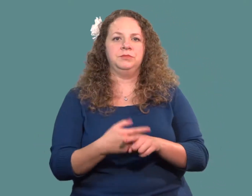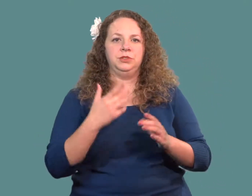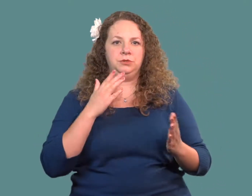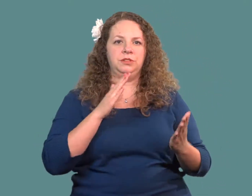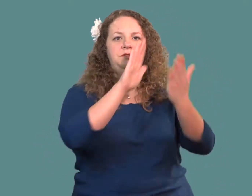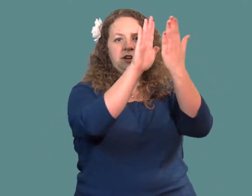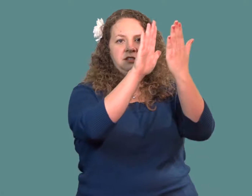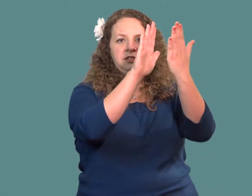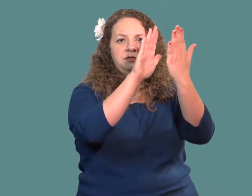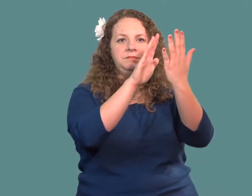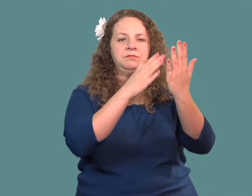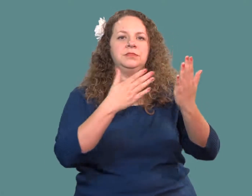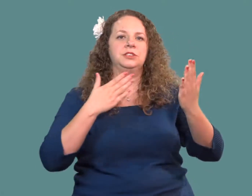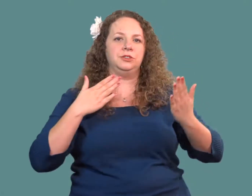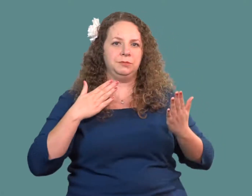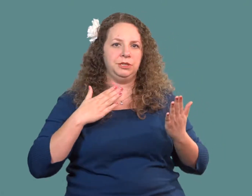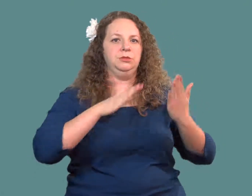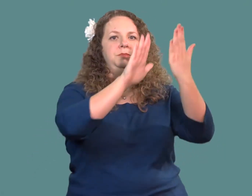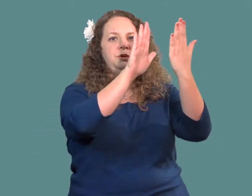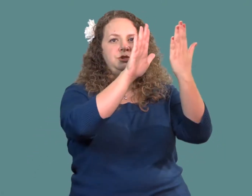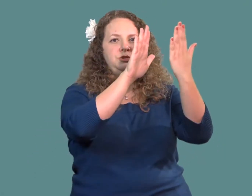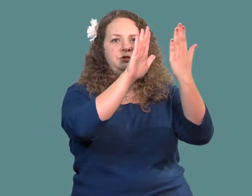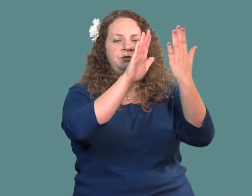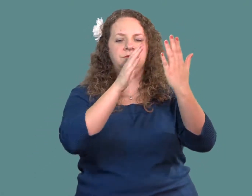To confront. This can also be to approach.